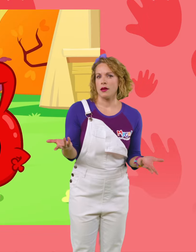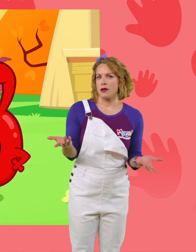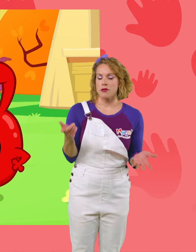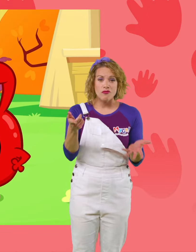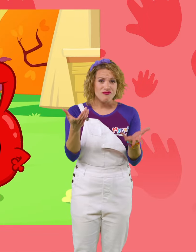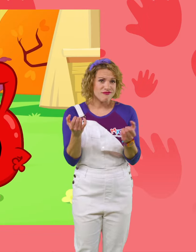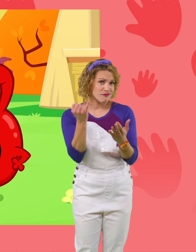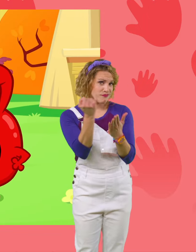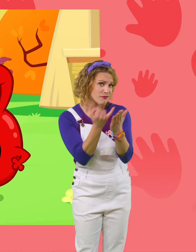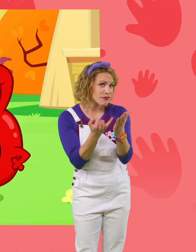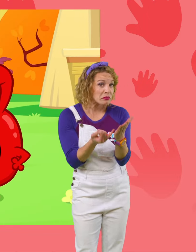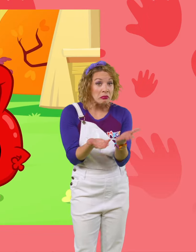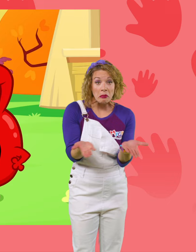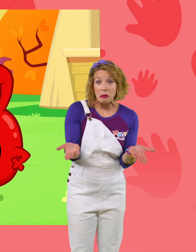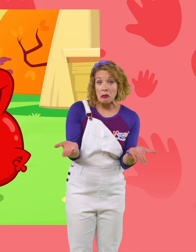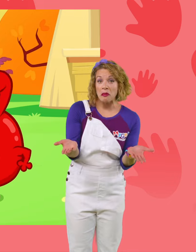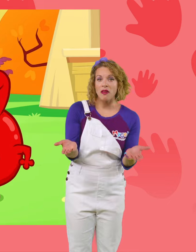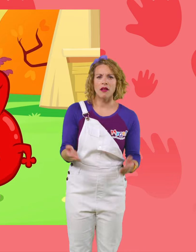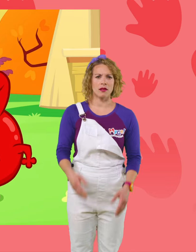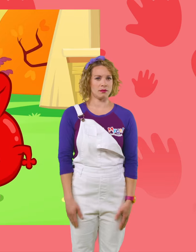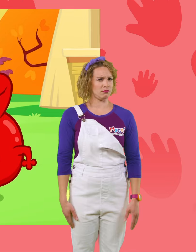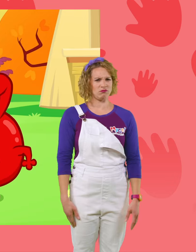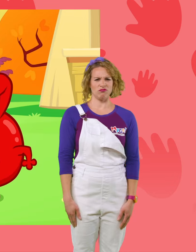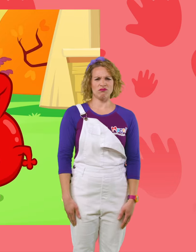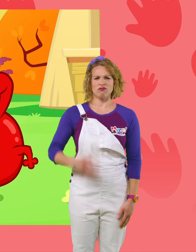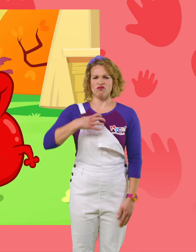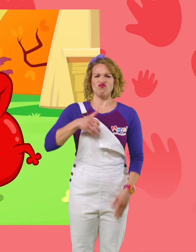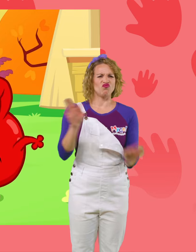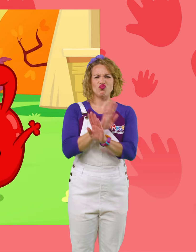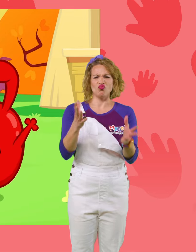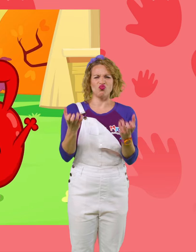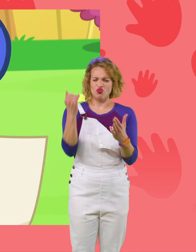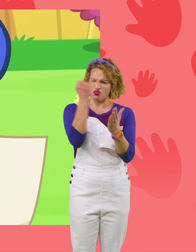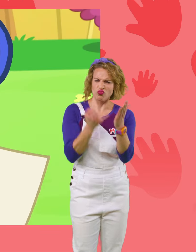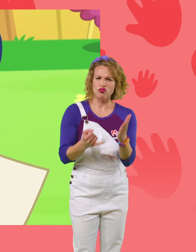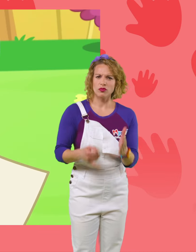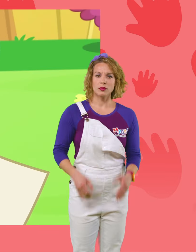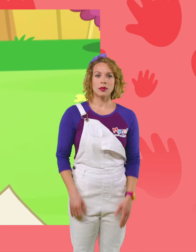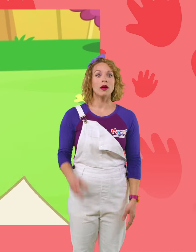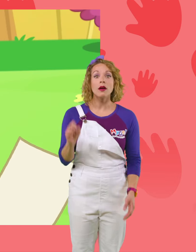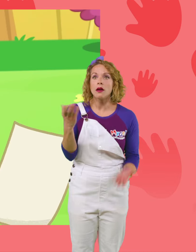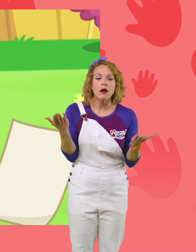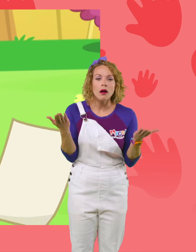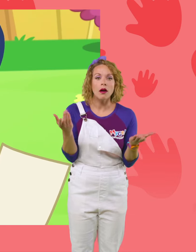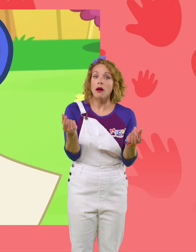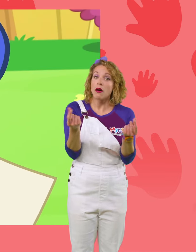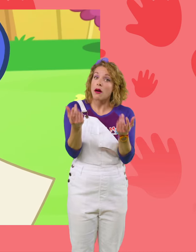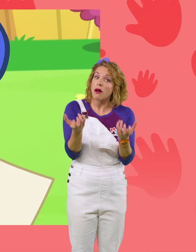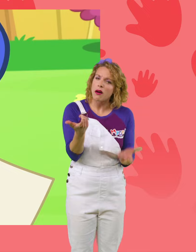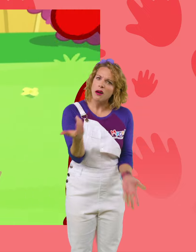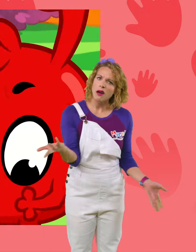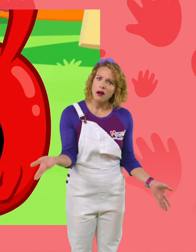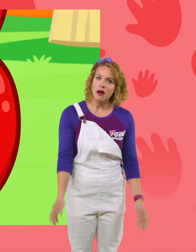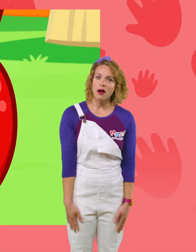do you want to draw something? Morphle, no, I want to draw. So what do you want to